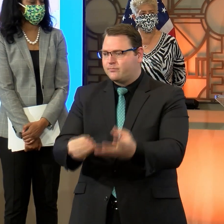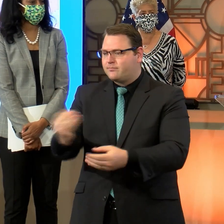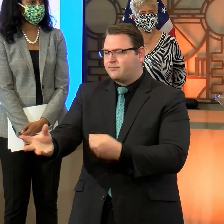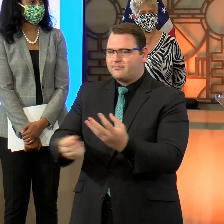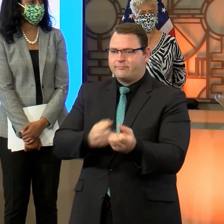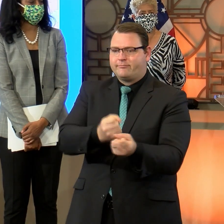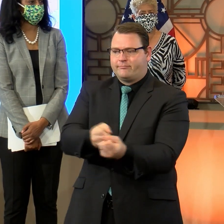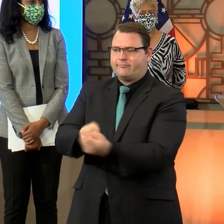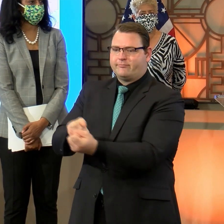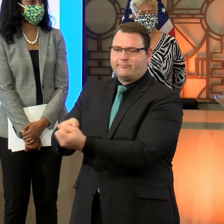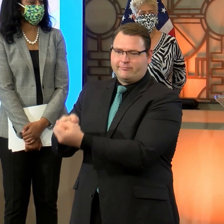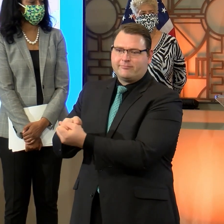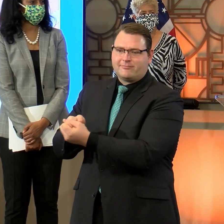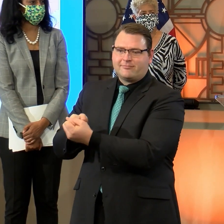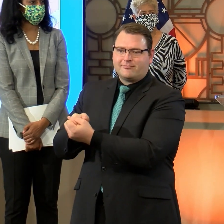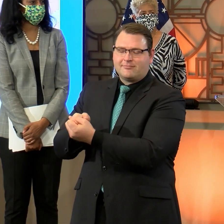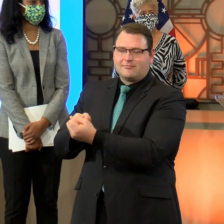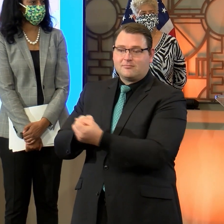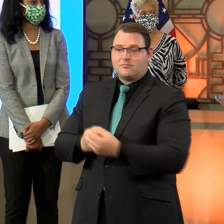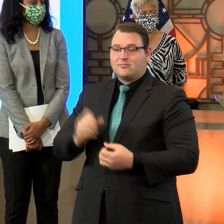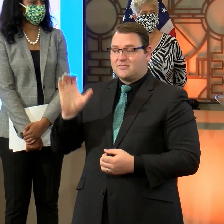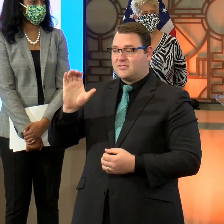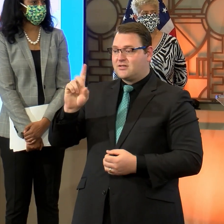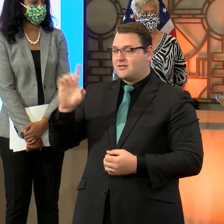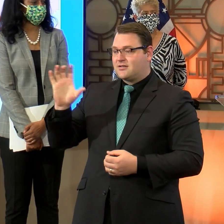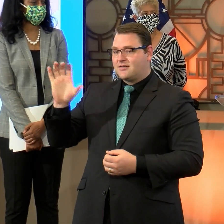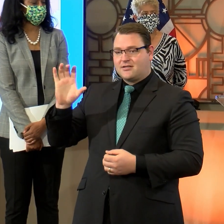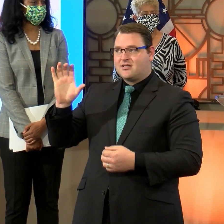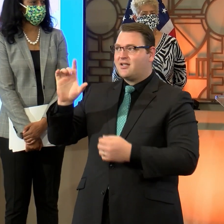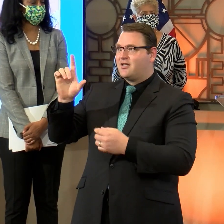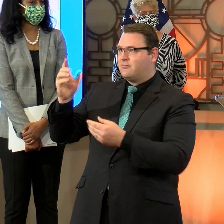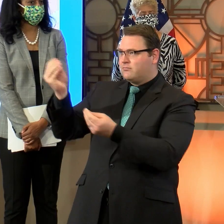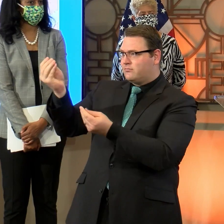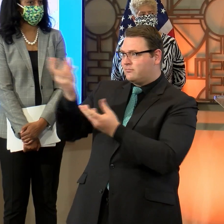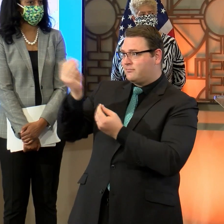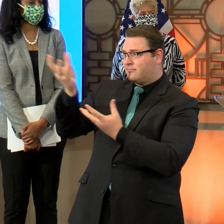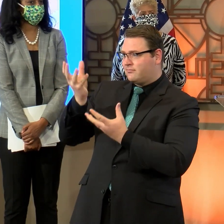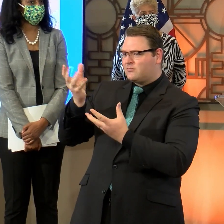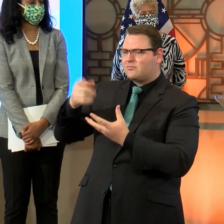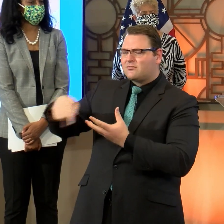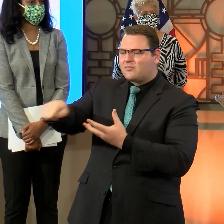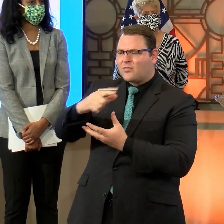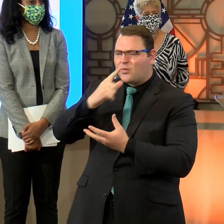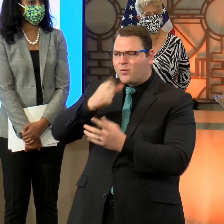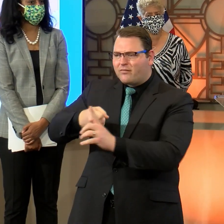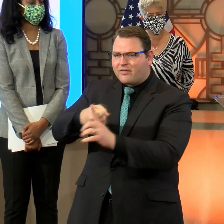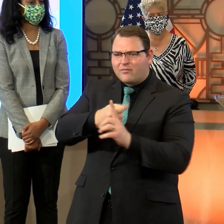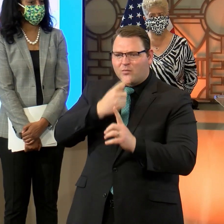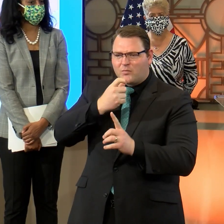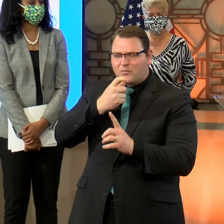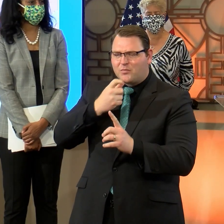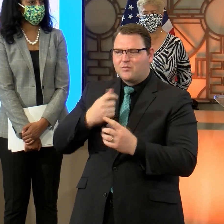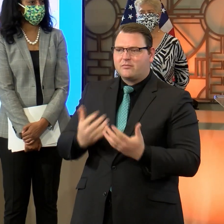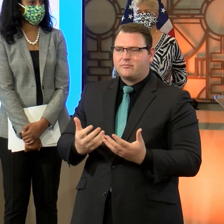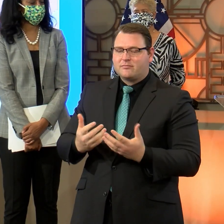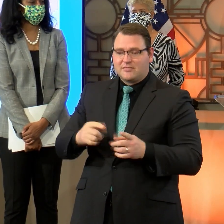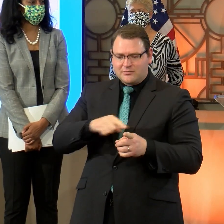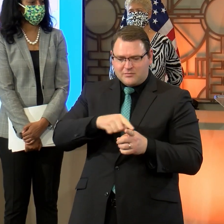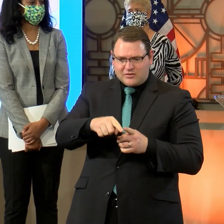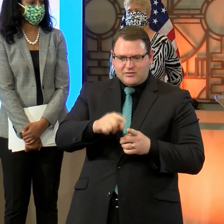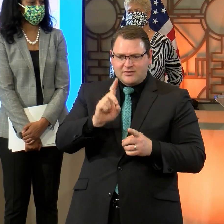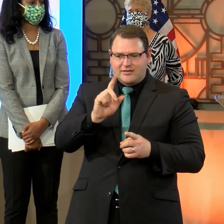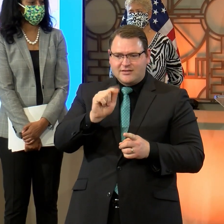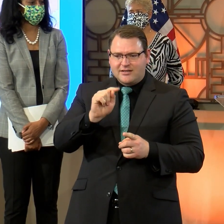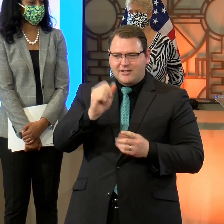COVID-19 virus. Using CDC social vulnerability data, health risk data, and specialized data, such as the percentage